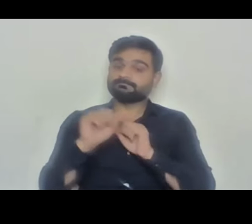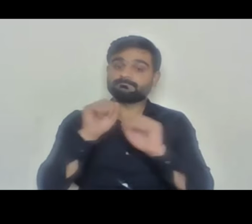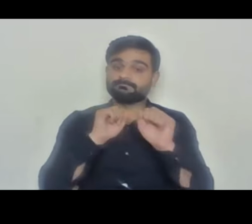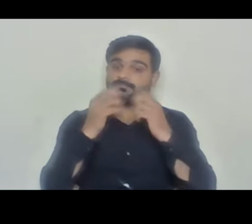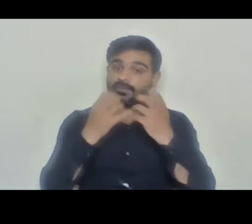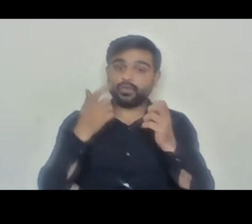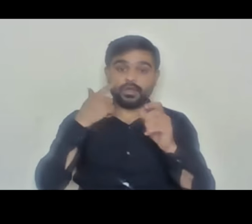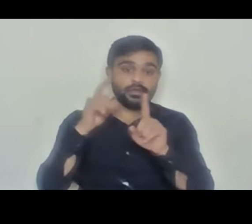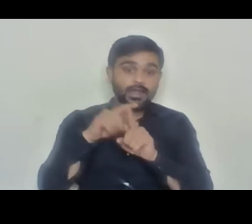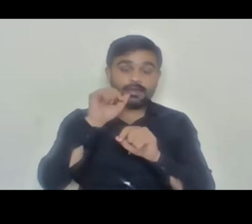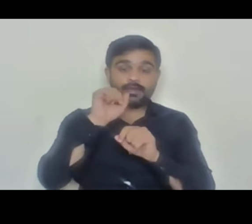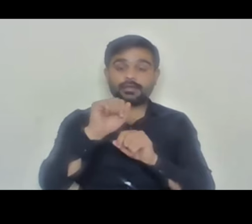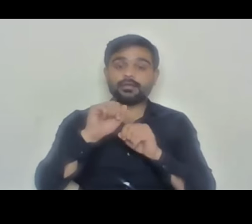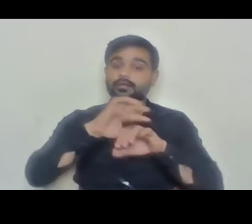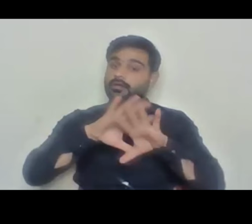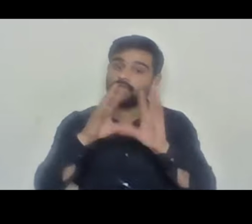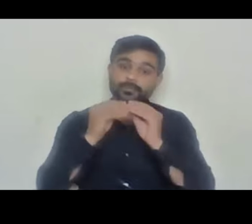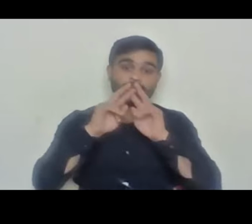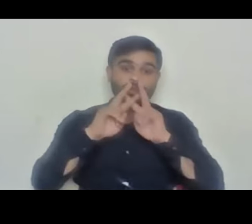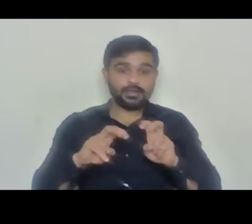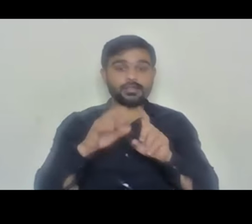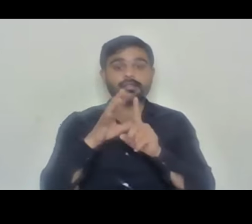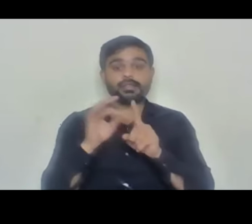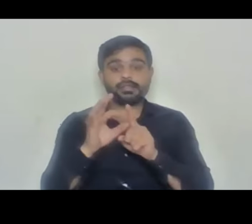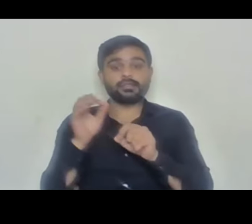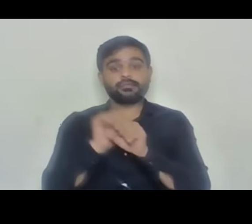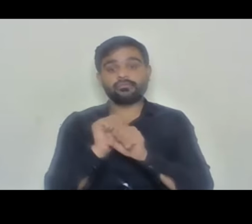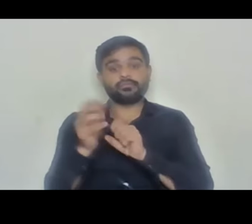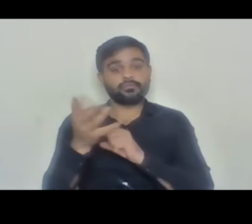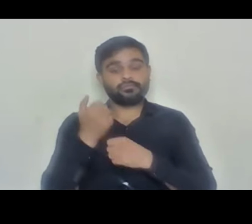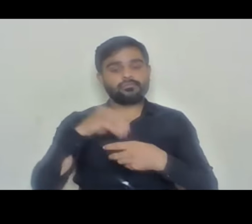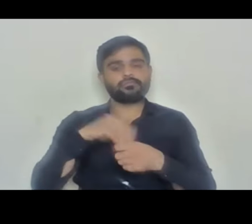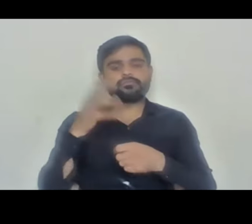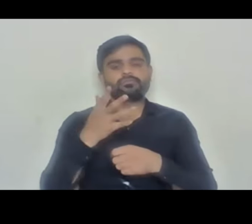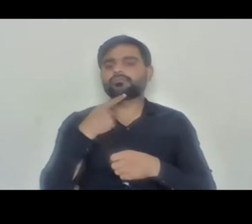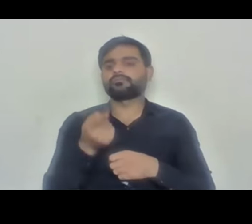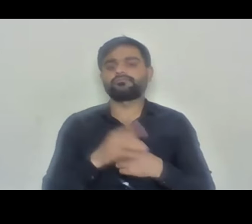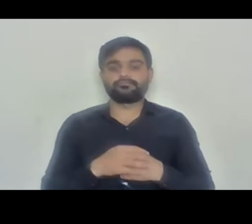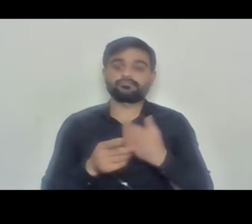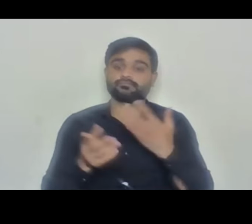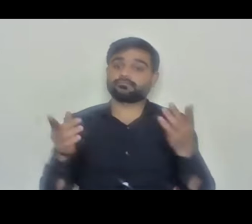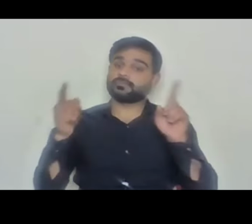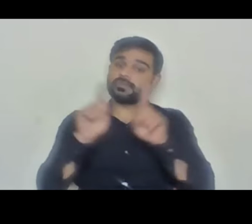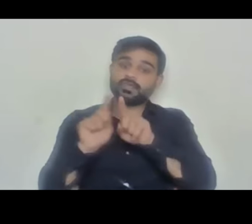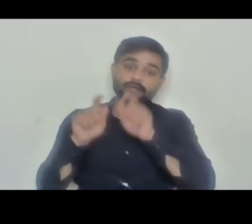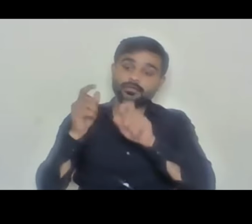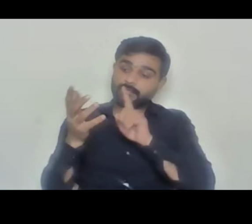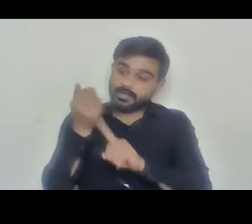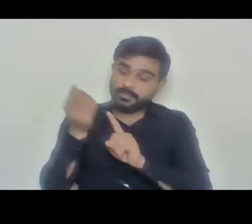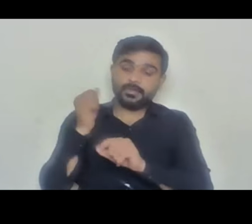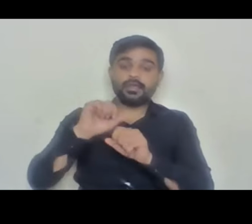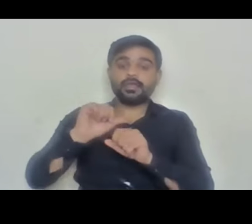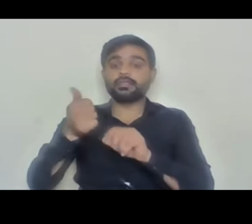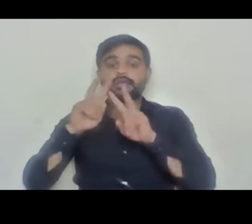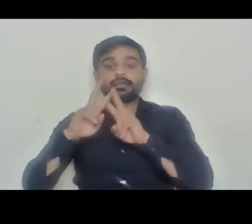it also affects the image of the entire research community. Because then if those same people are approached by any other